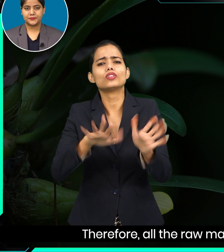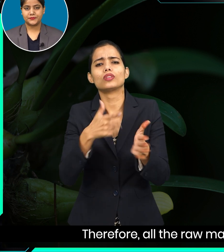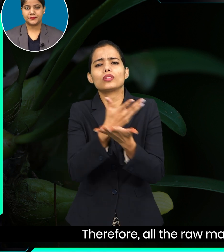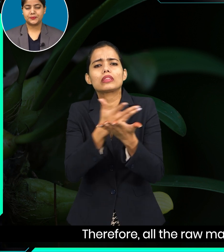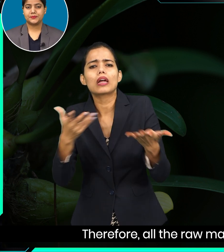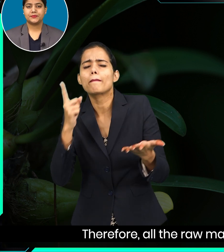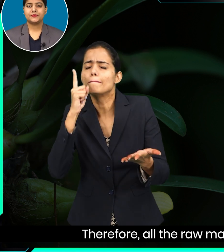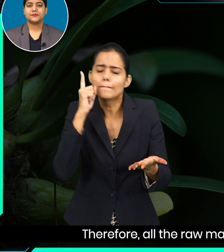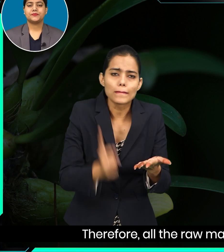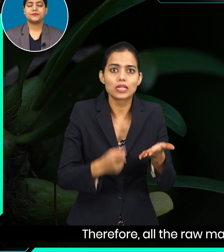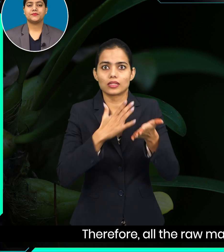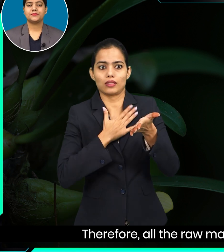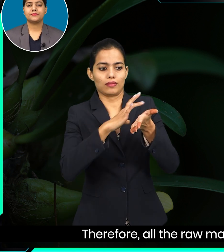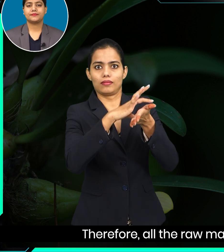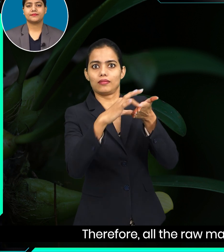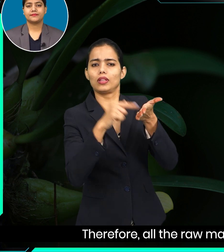leaf.